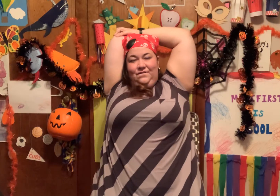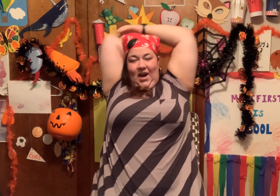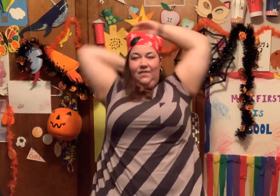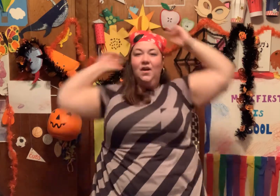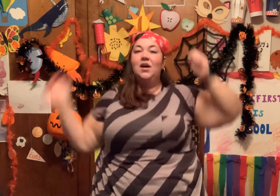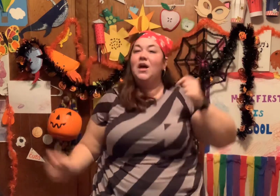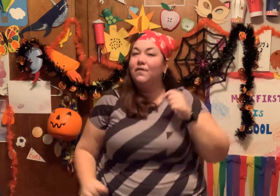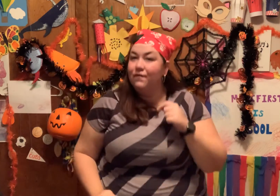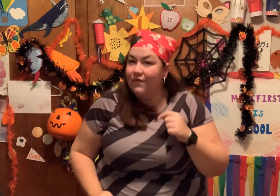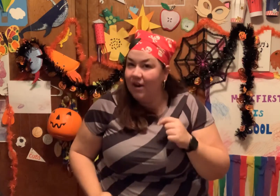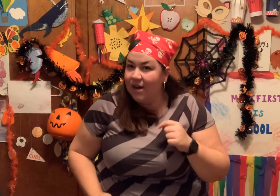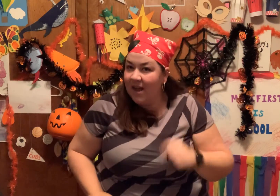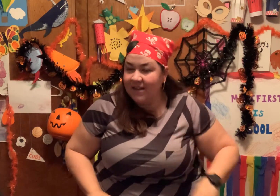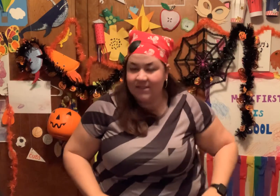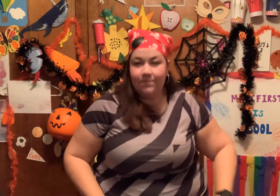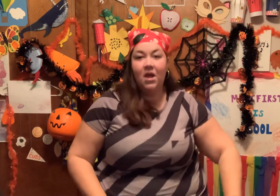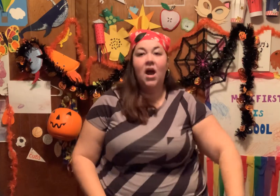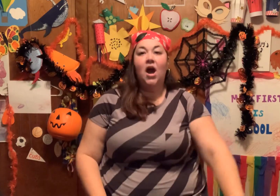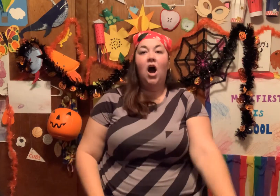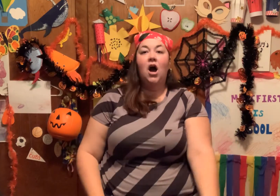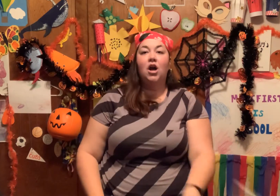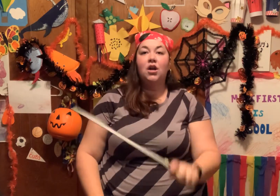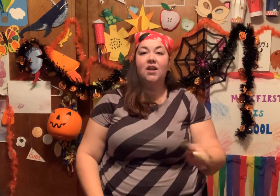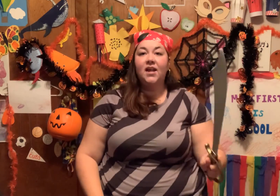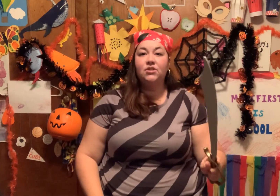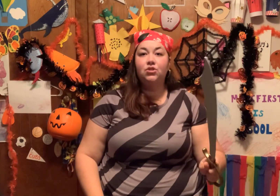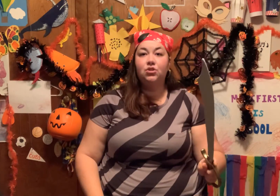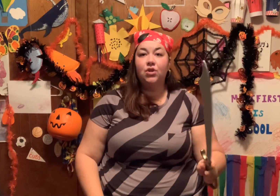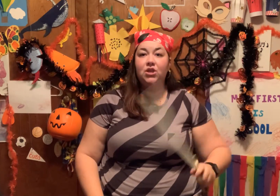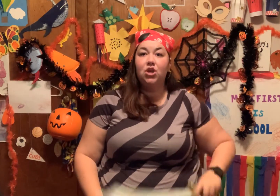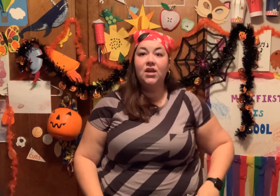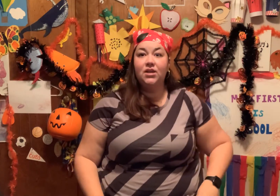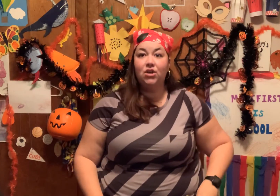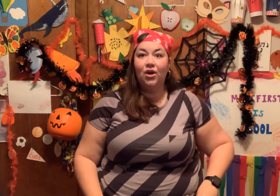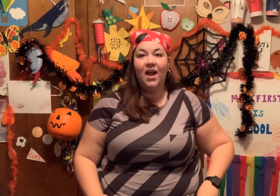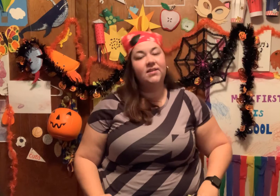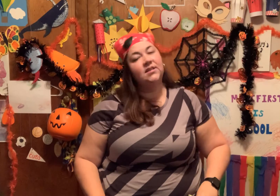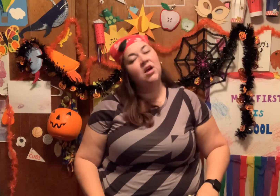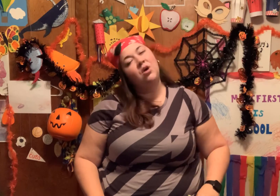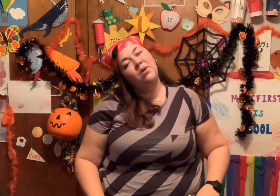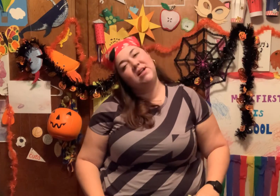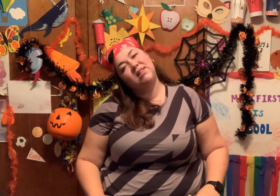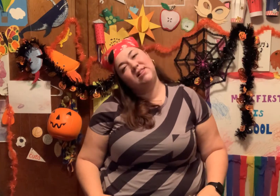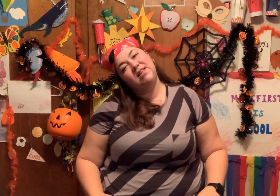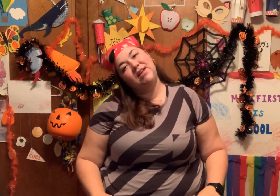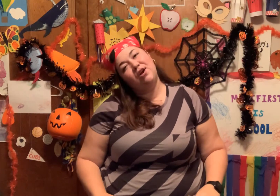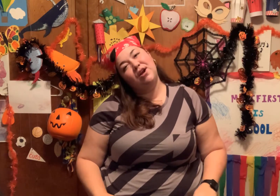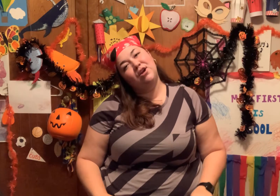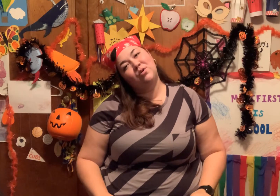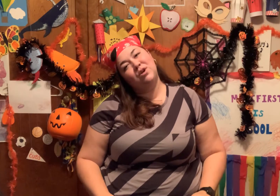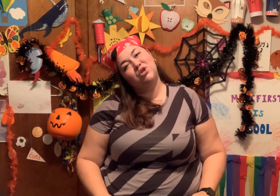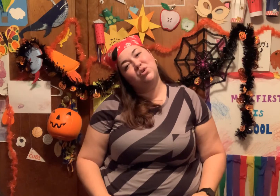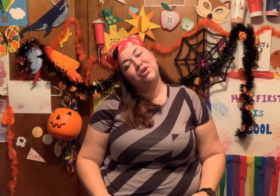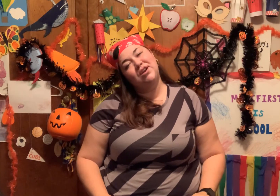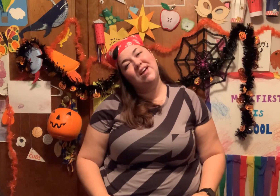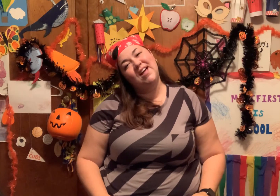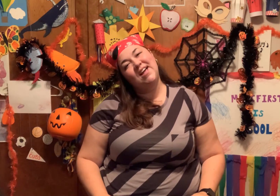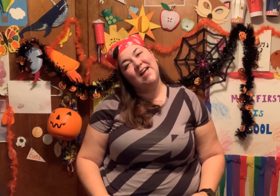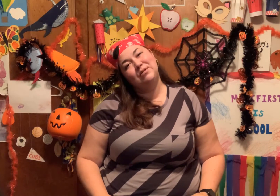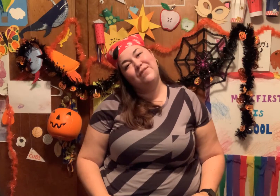1, 2, 3, 4, 5. Very nice. Our next stretch is our necks. We're going to lean our ear to one shoulder and count to 5.